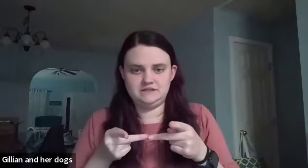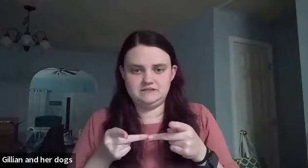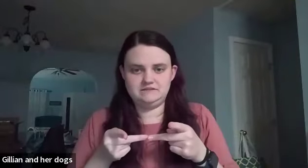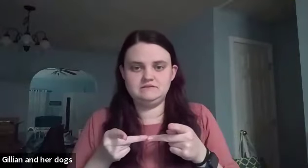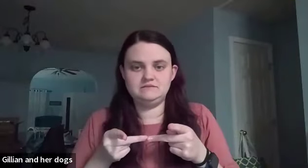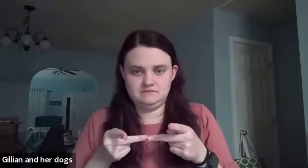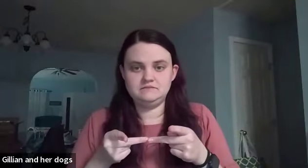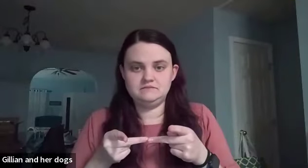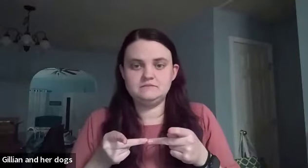Place.